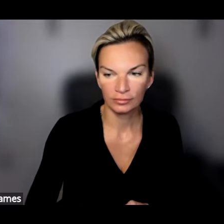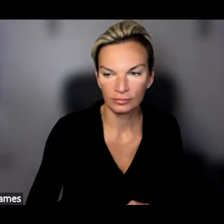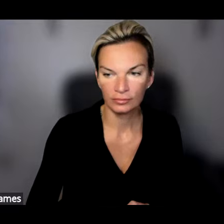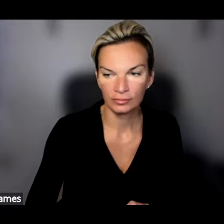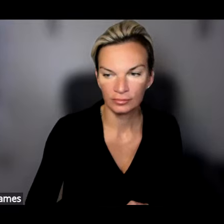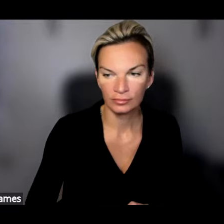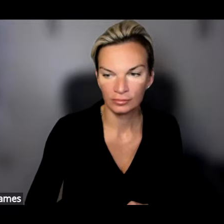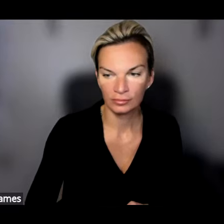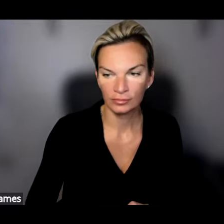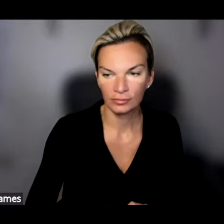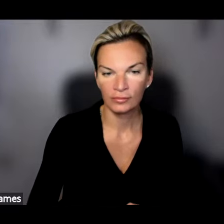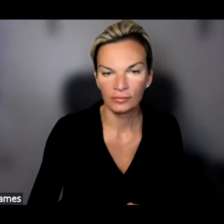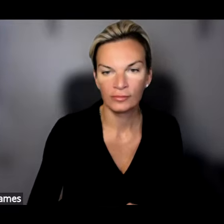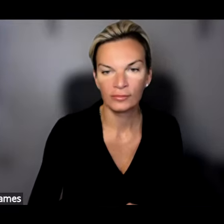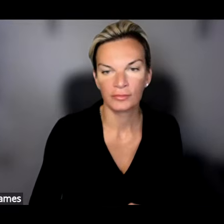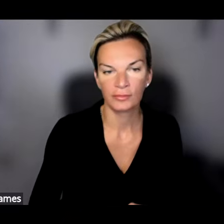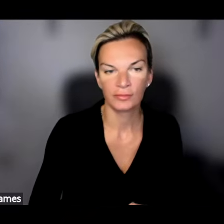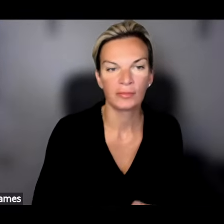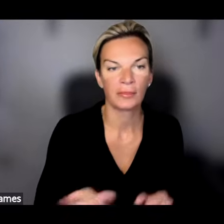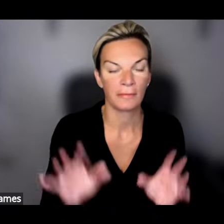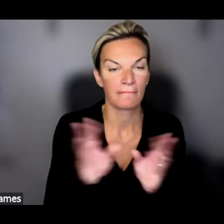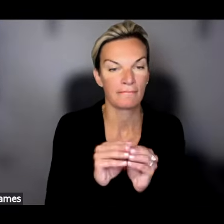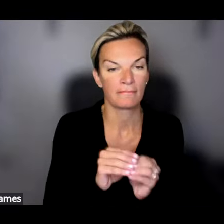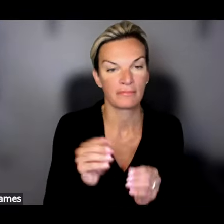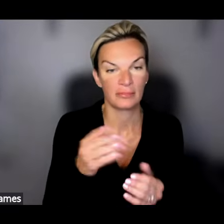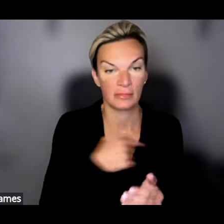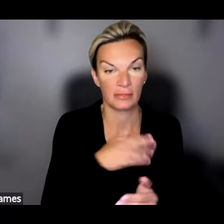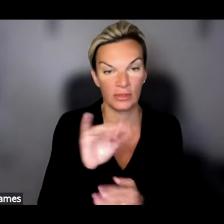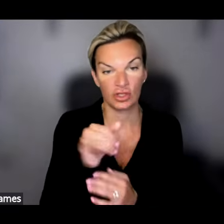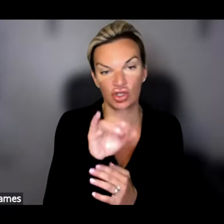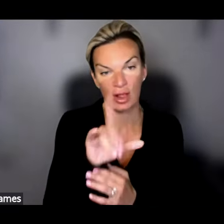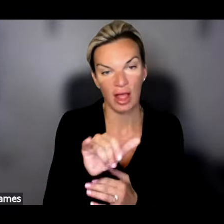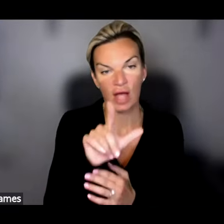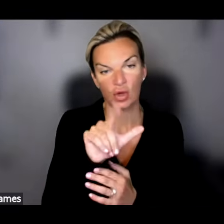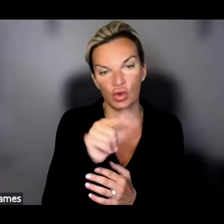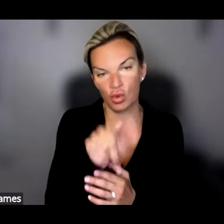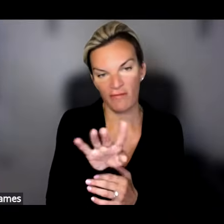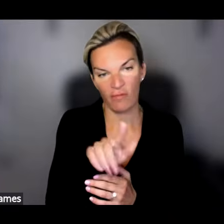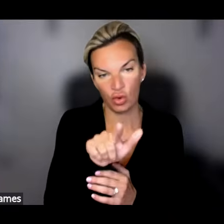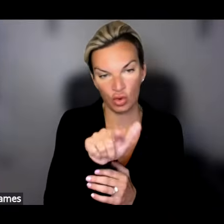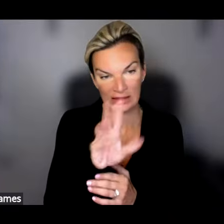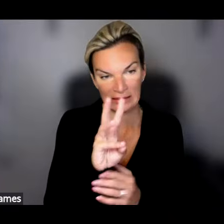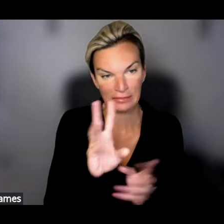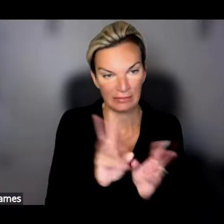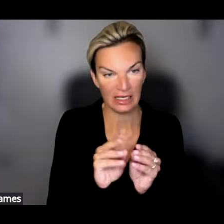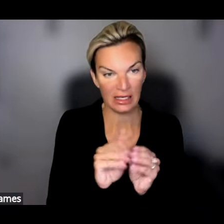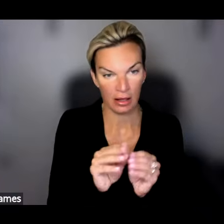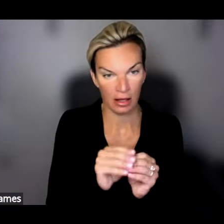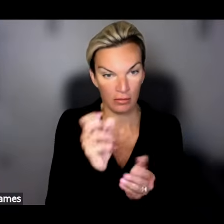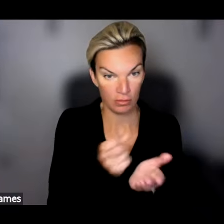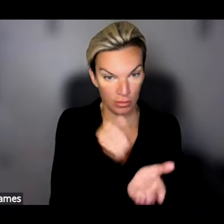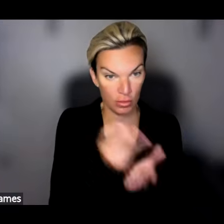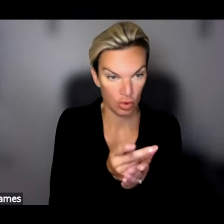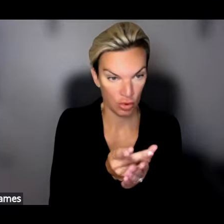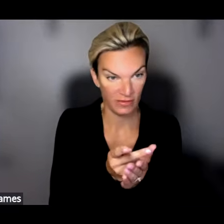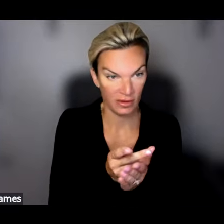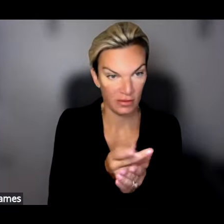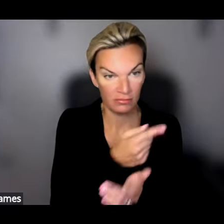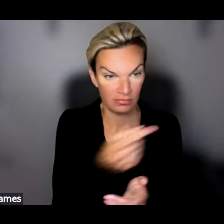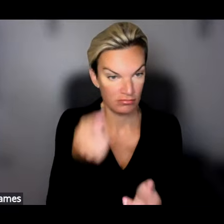24th, 2026 meeting. Move to approve. Second. And moved and approved. All in